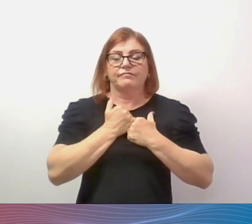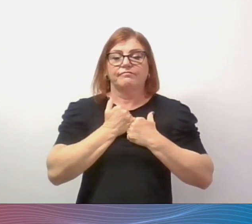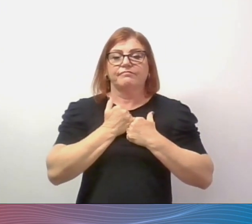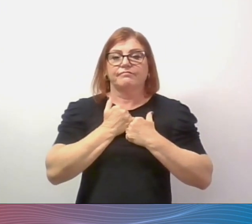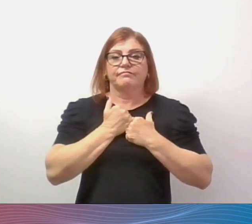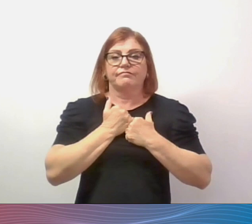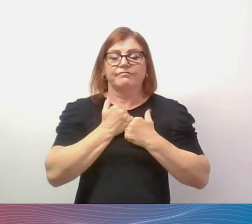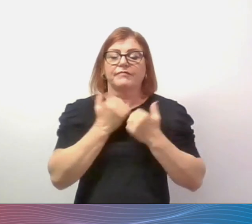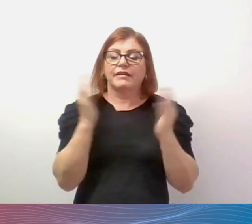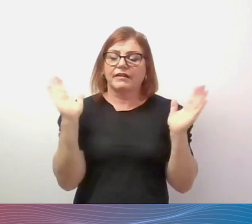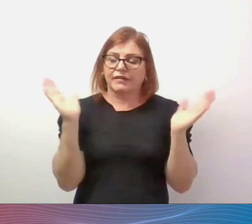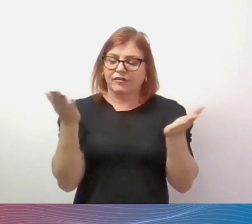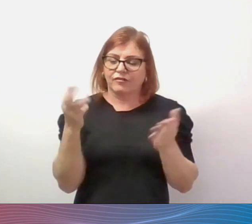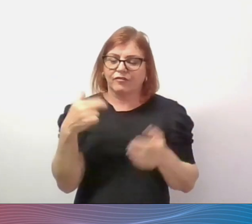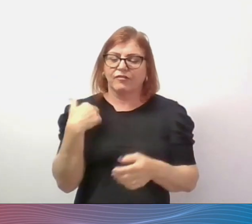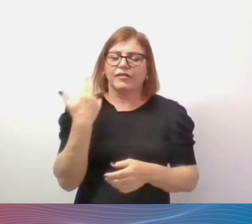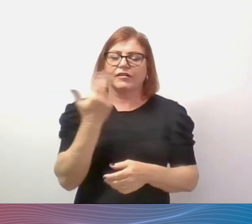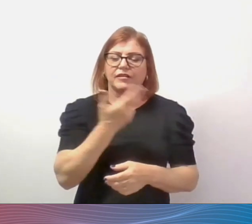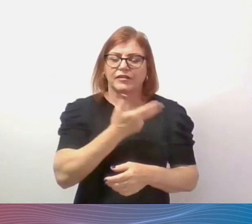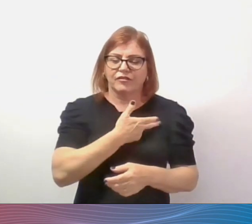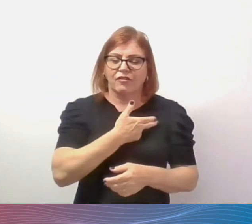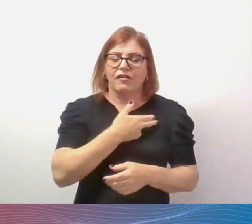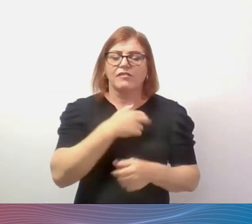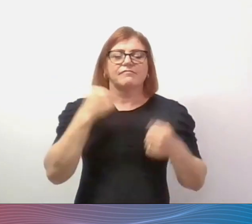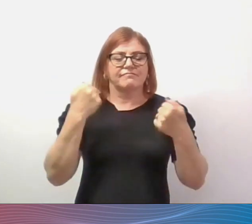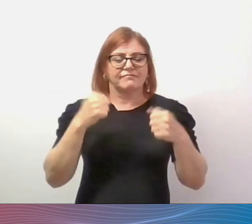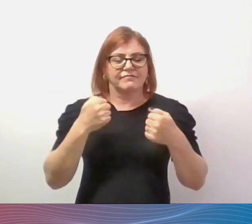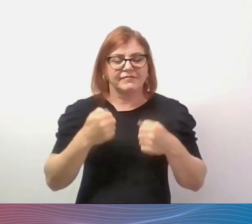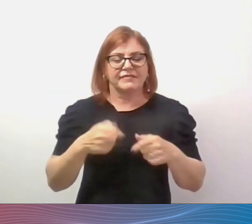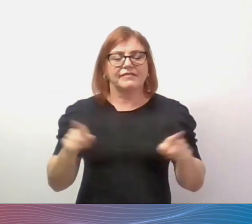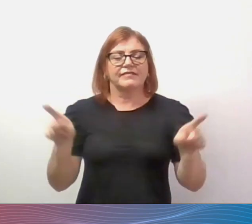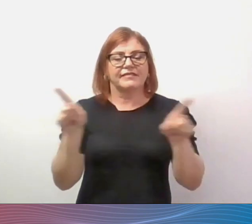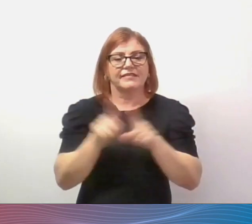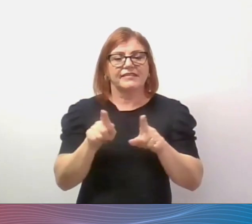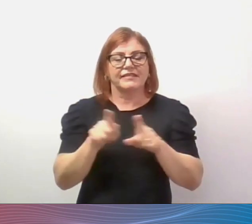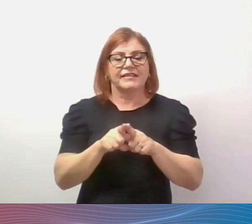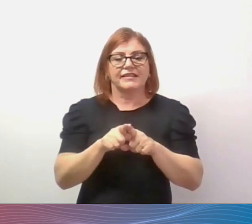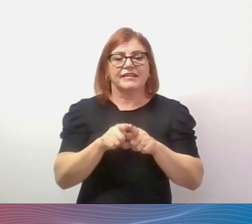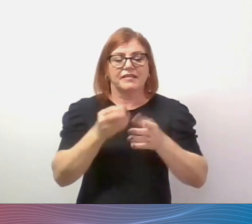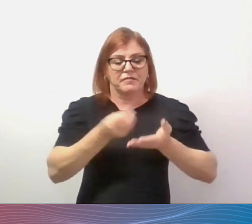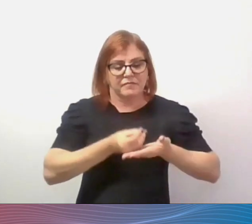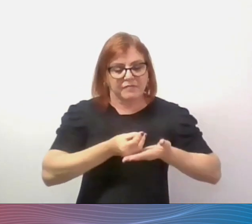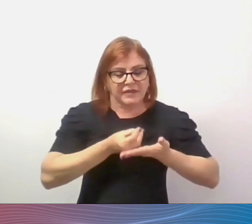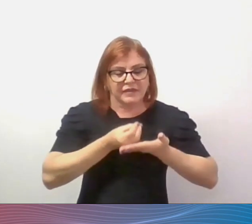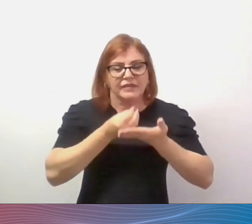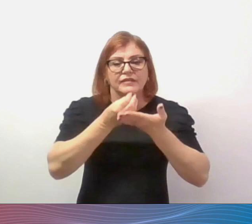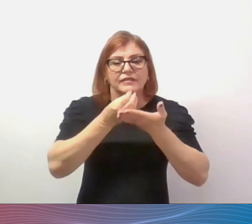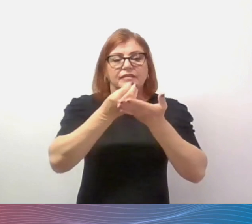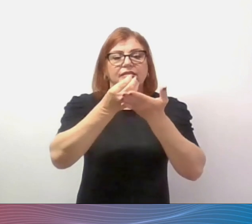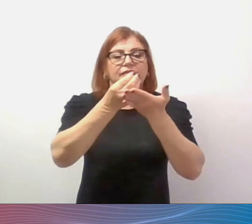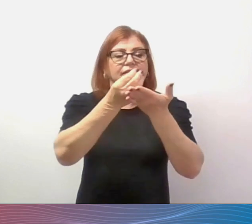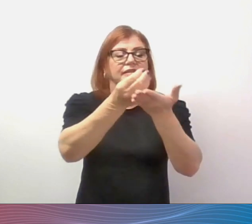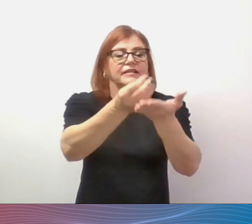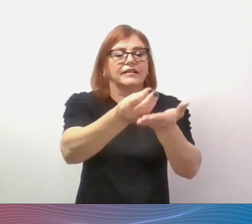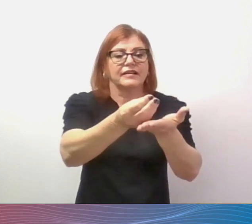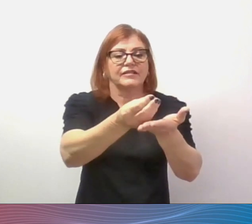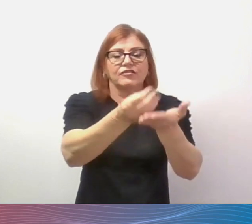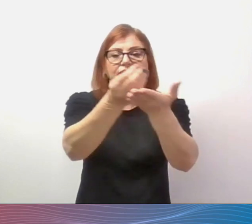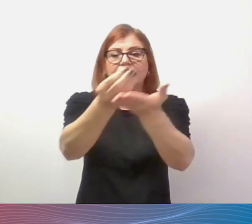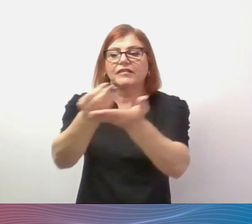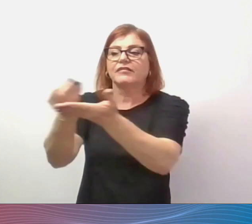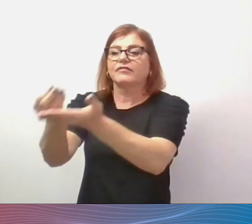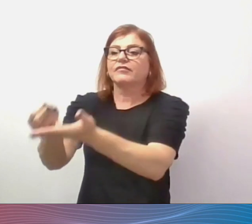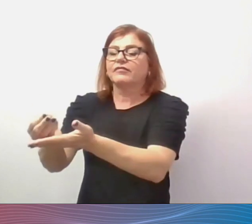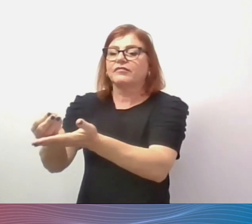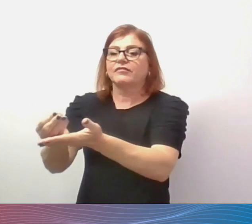também devemos dar nossa vida pelos irmãos. And now we also ought to lay down